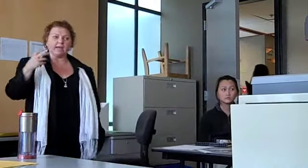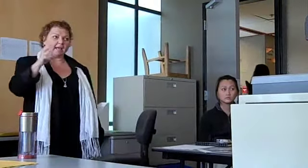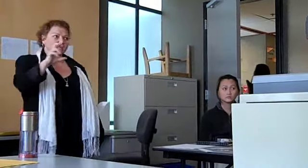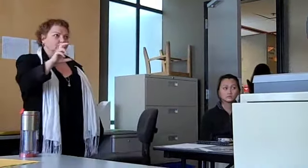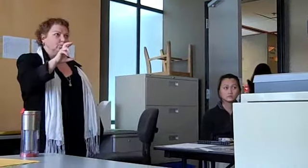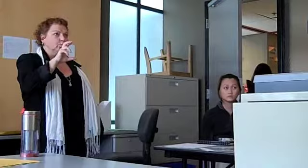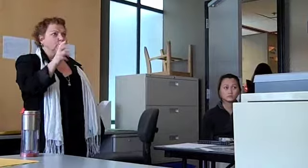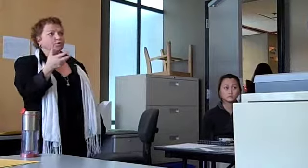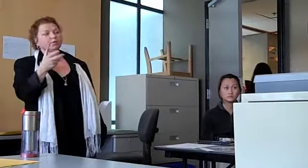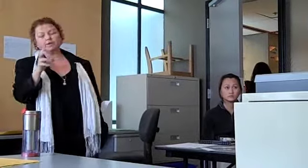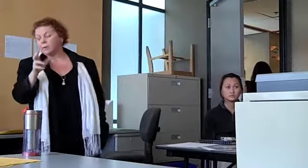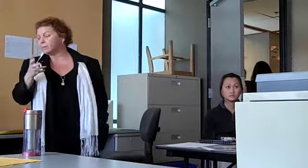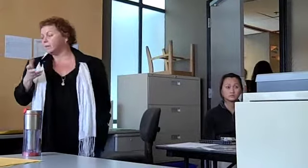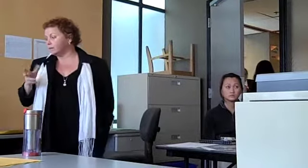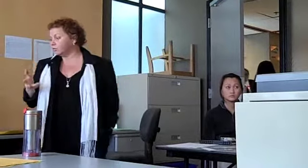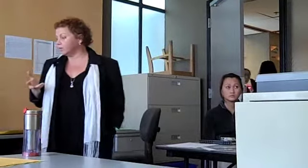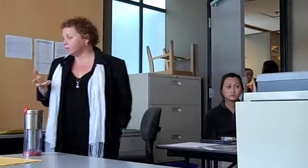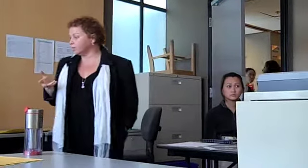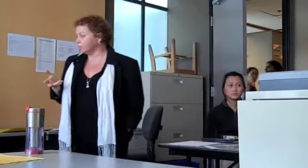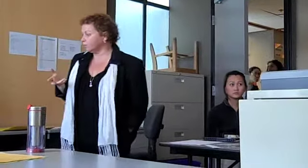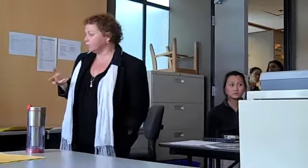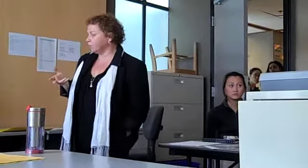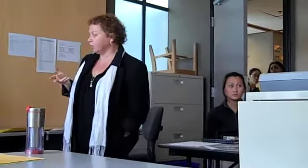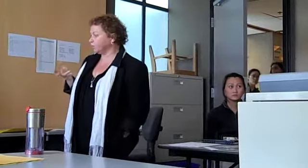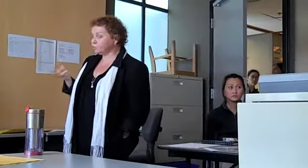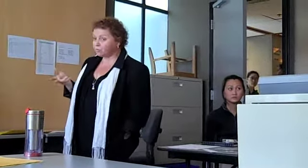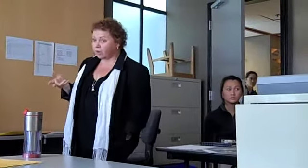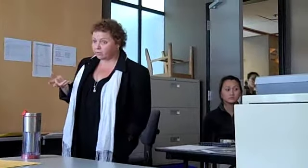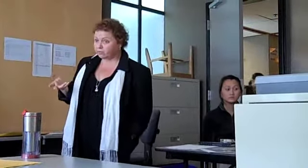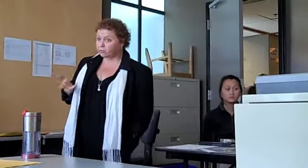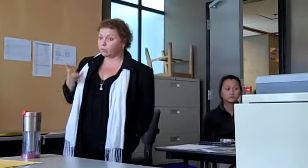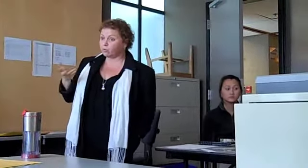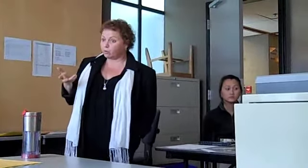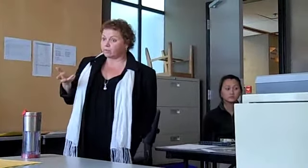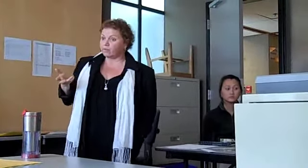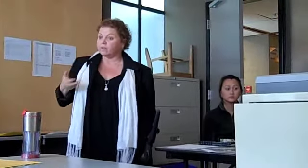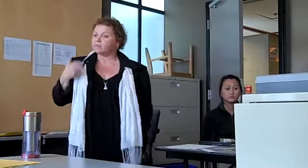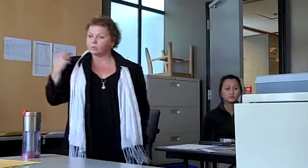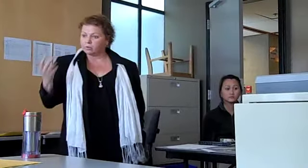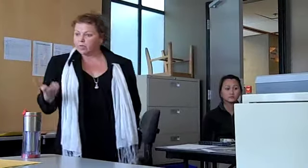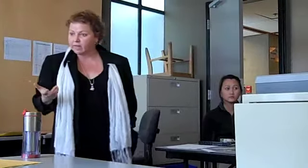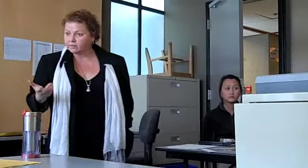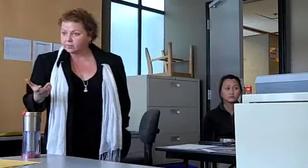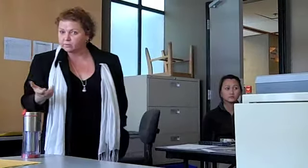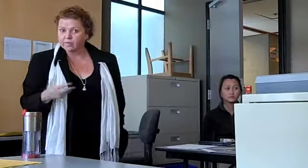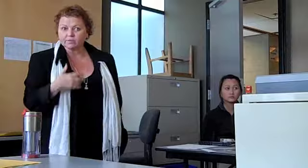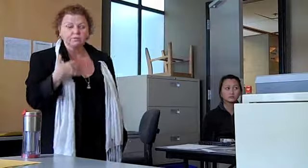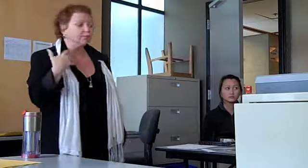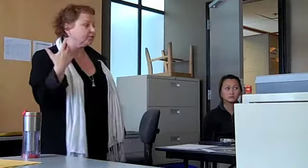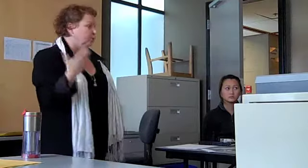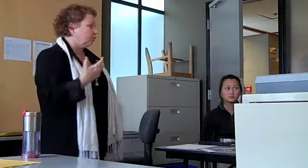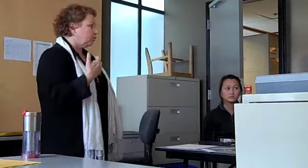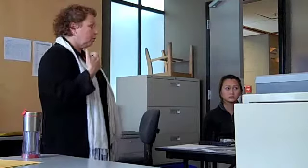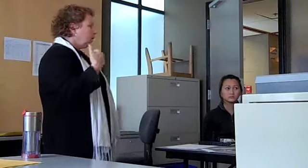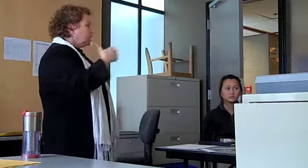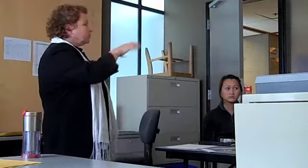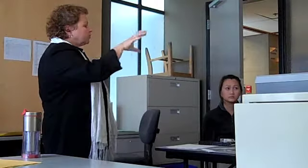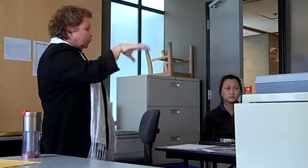and who you think might be an interesting person to supervise or work with. Someone you've had as a professor or someone who is doing